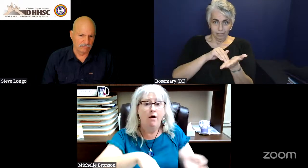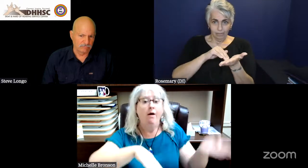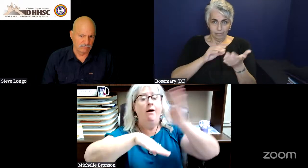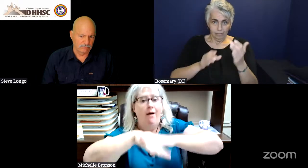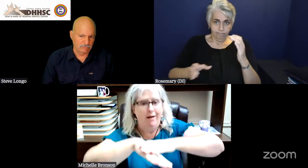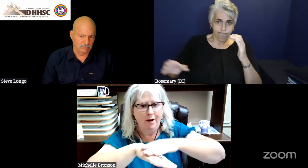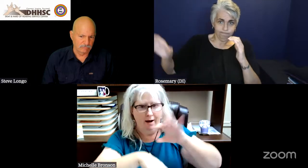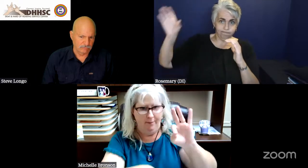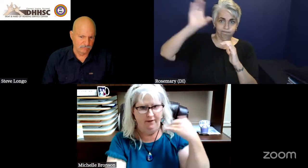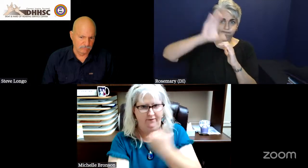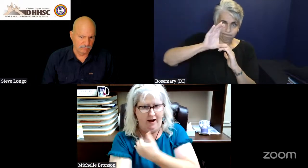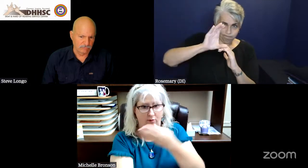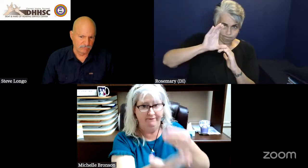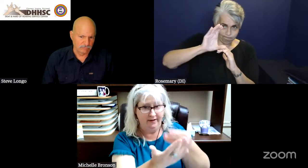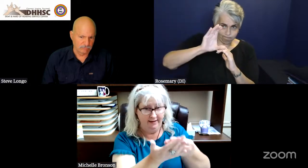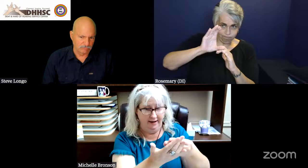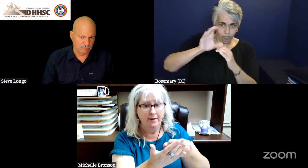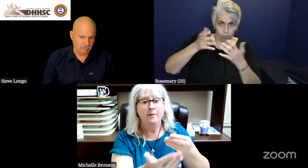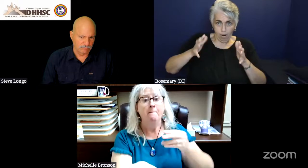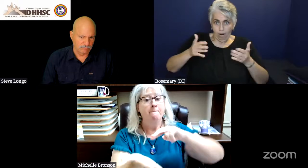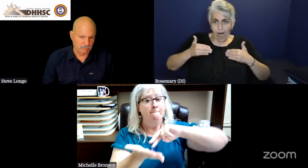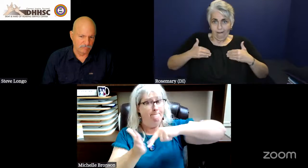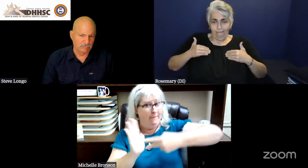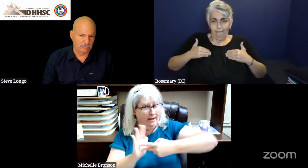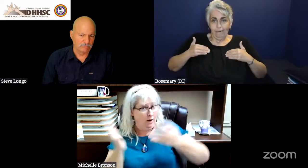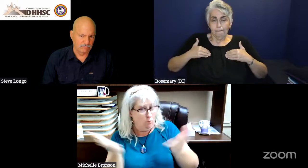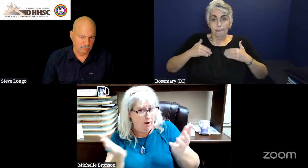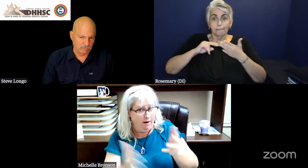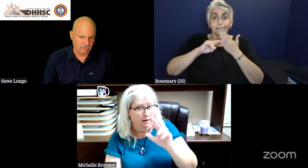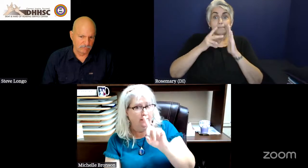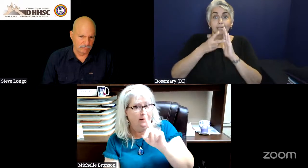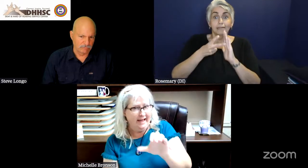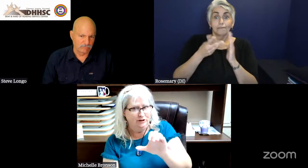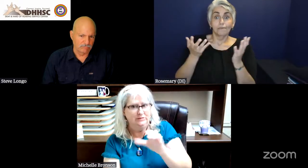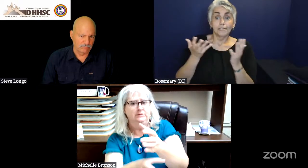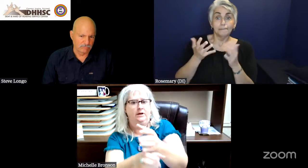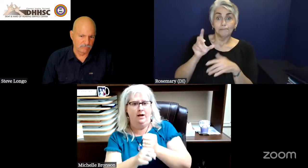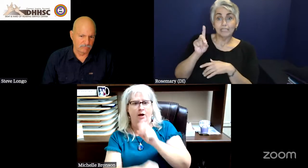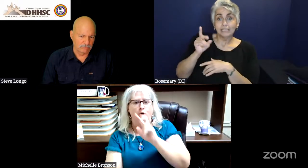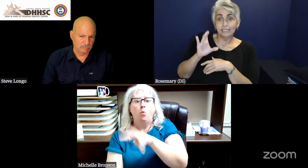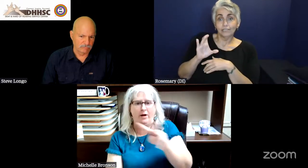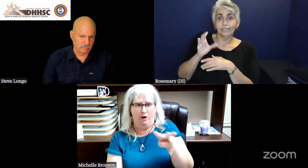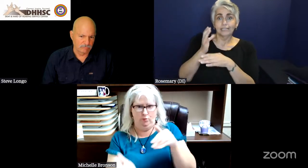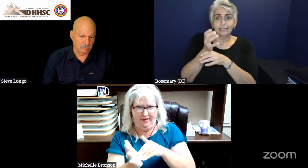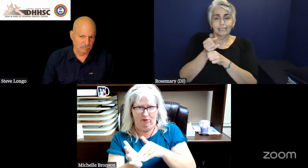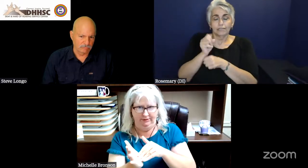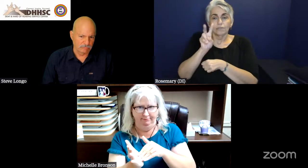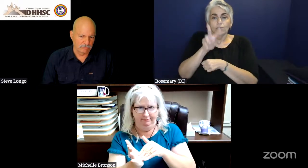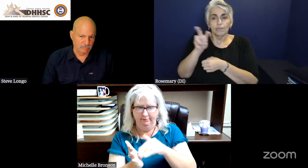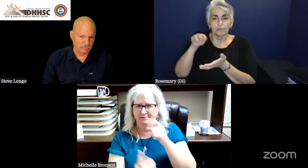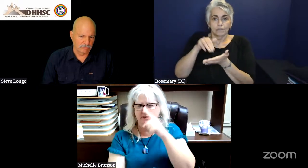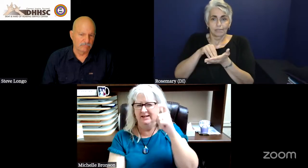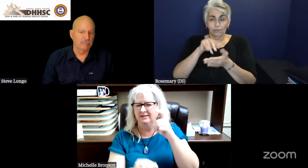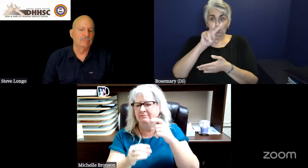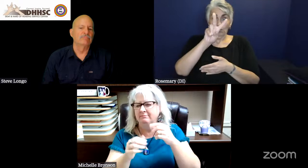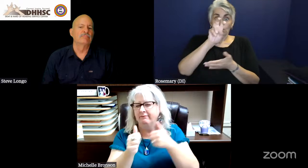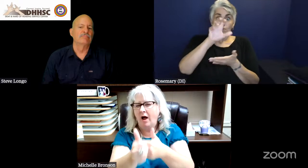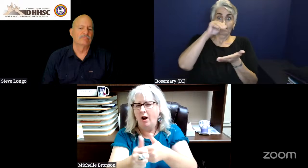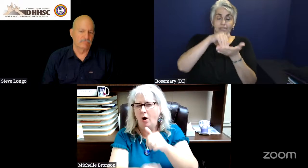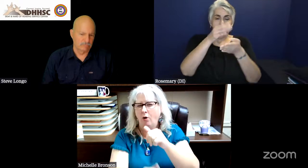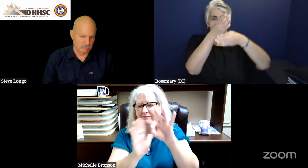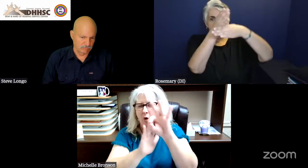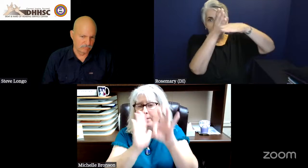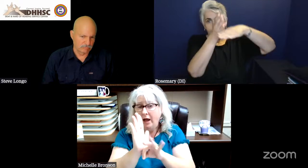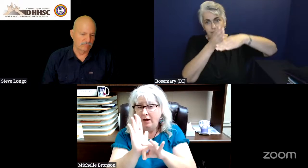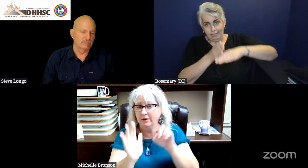it surprised the sister agencies with a $20,000 addition to our grant, giving